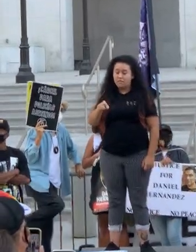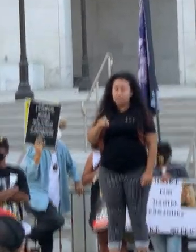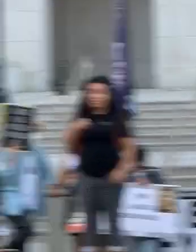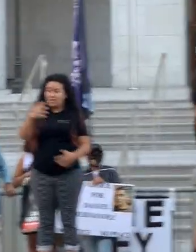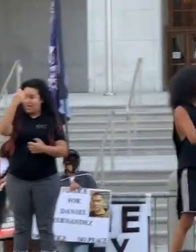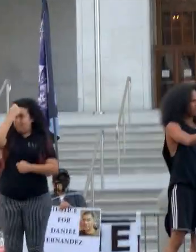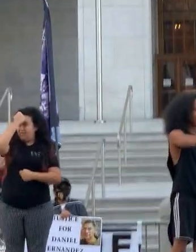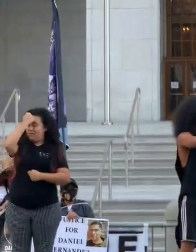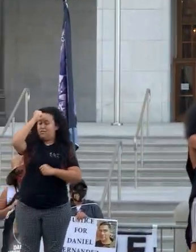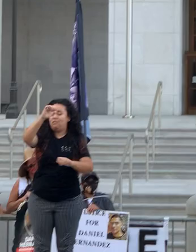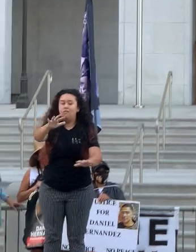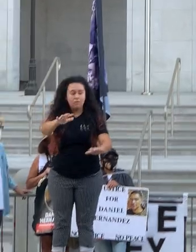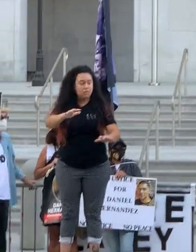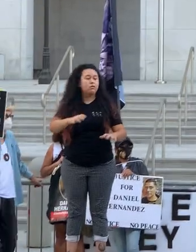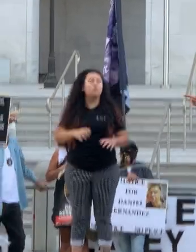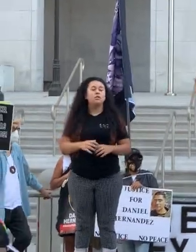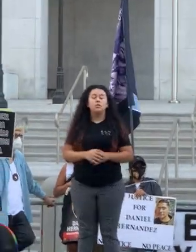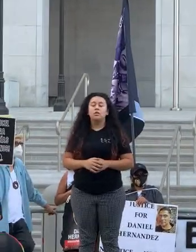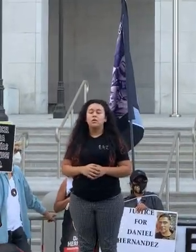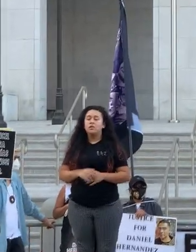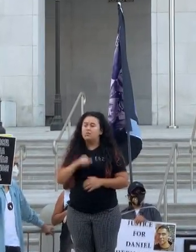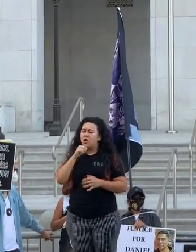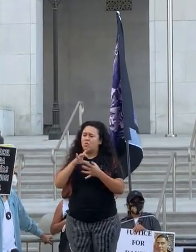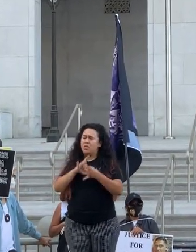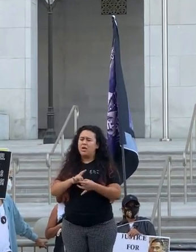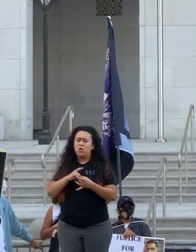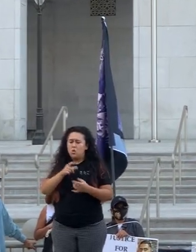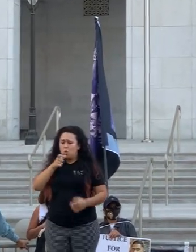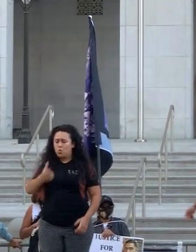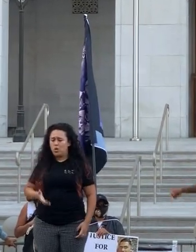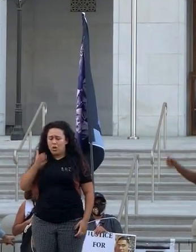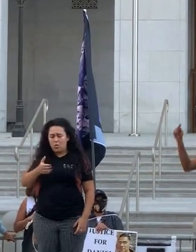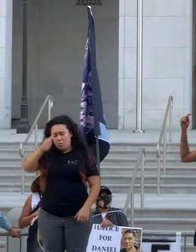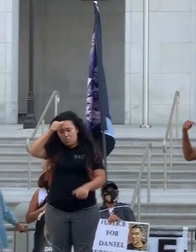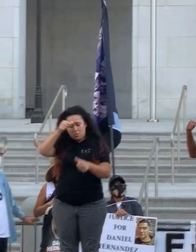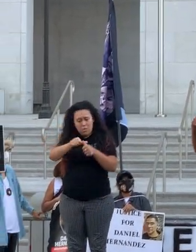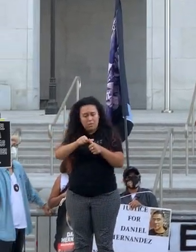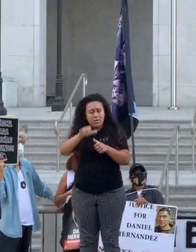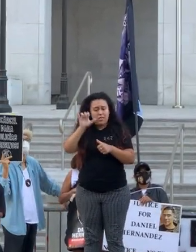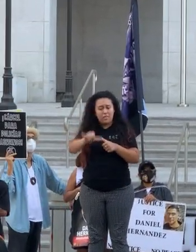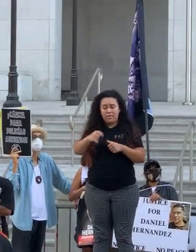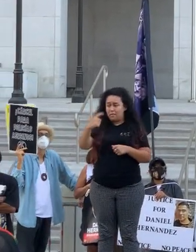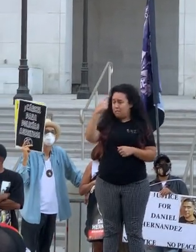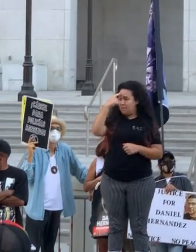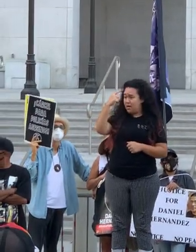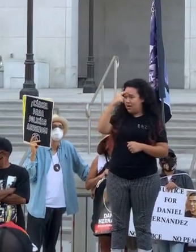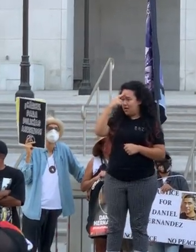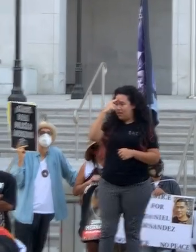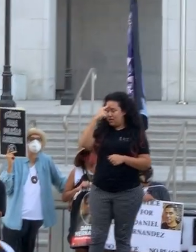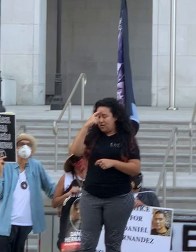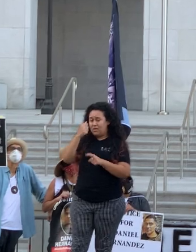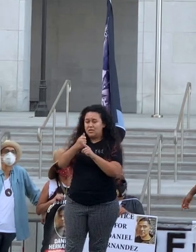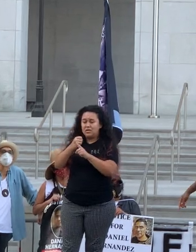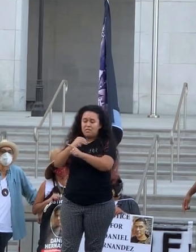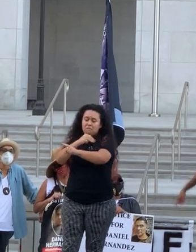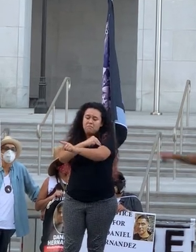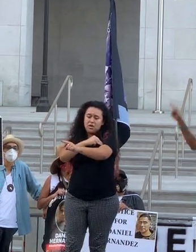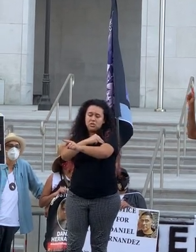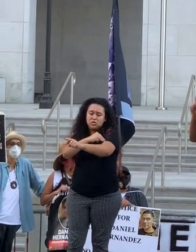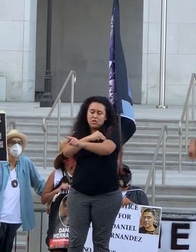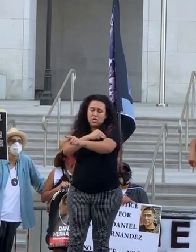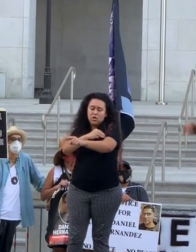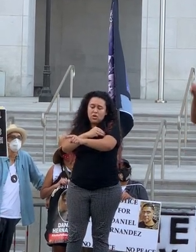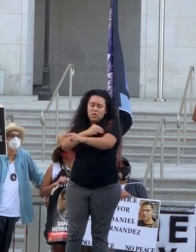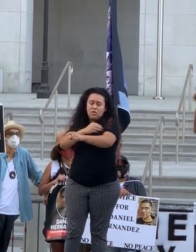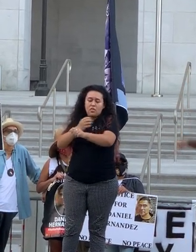teachings that had nothing to do with who we are. Remember that the mind is the muscle of the soul, and